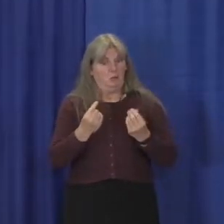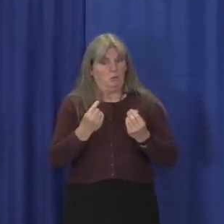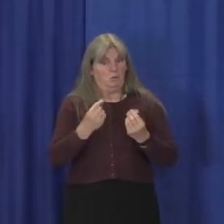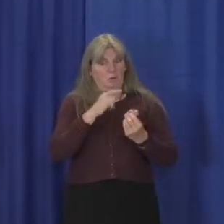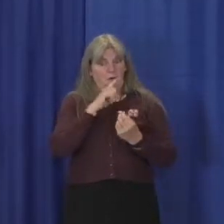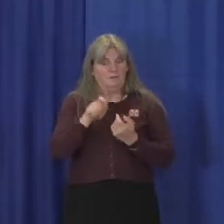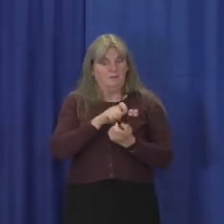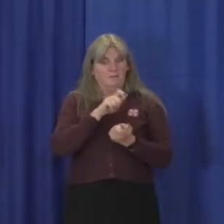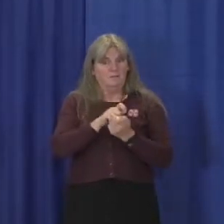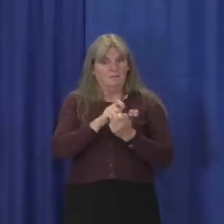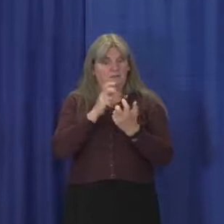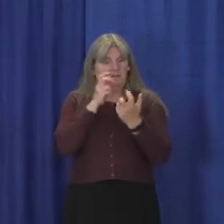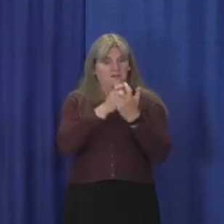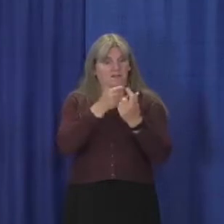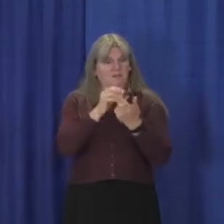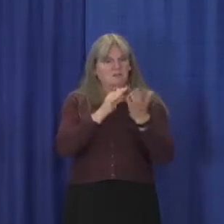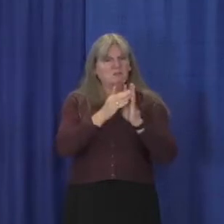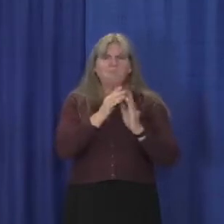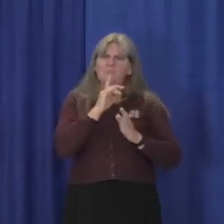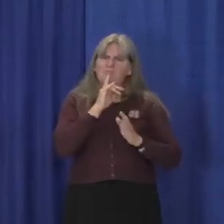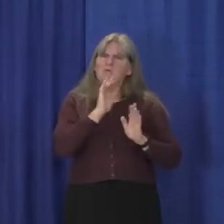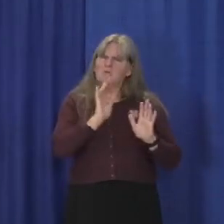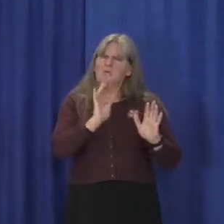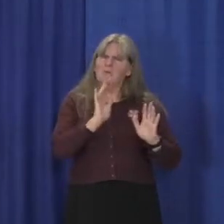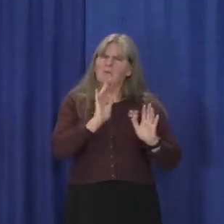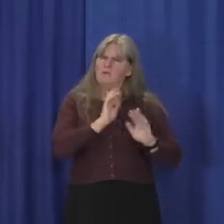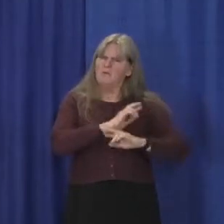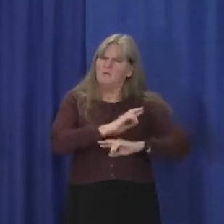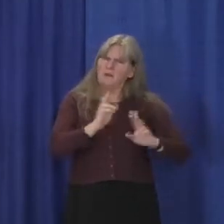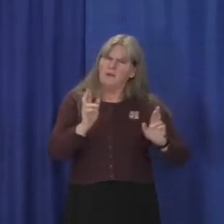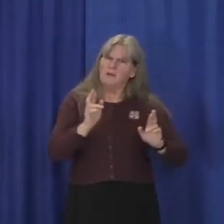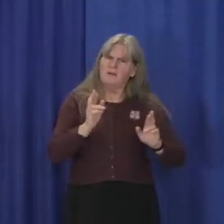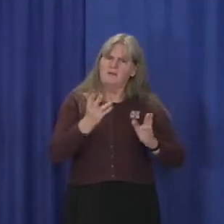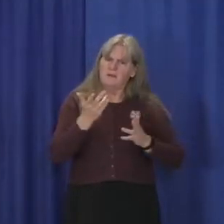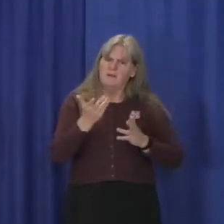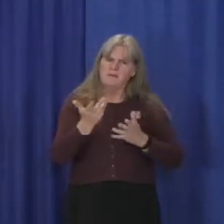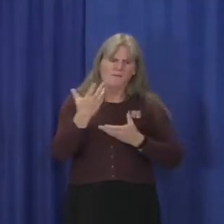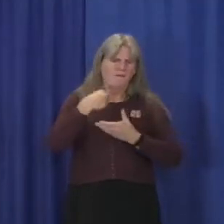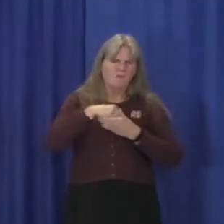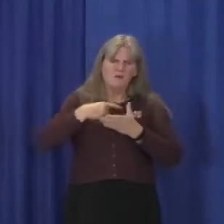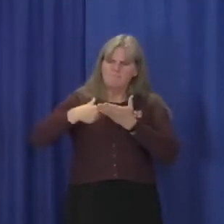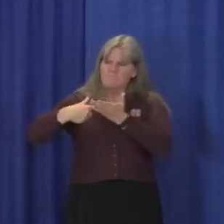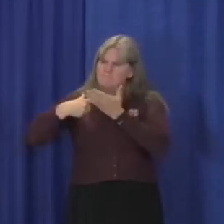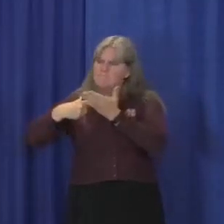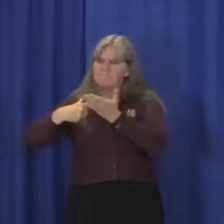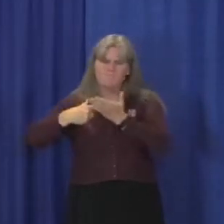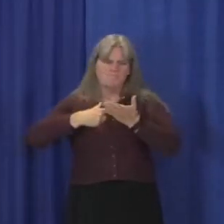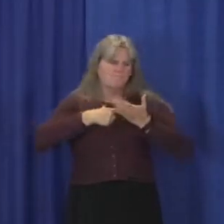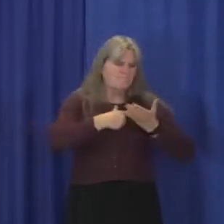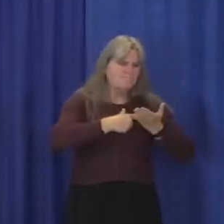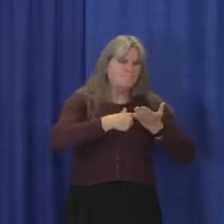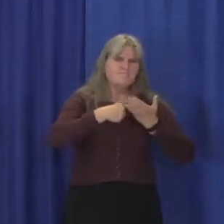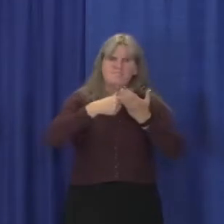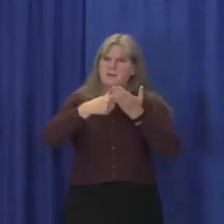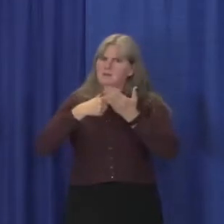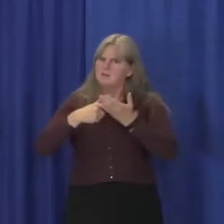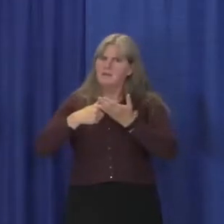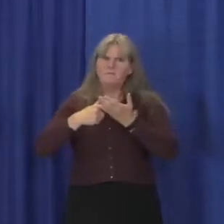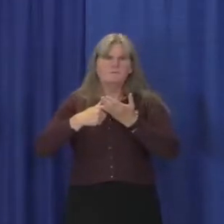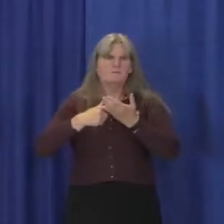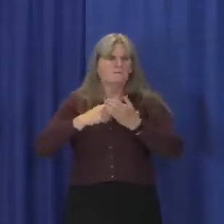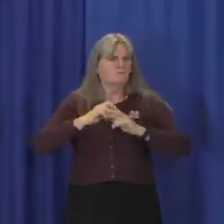rural communities, including Ross River. I would say that the heart and soul of the conversations that we have with leadership is reflected in